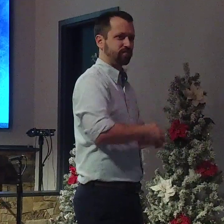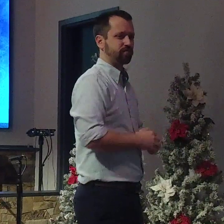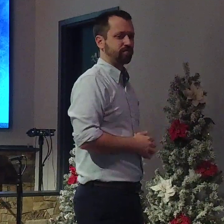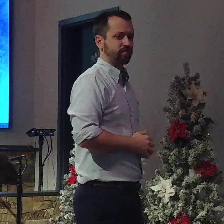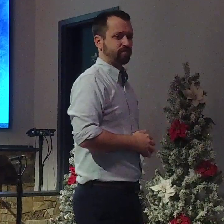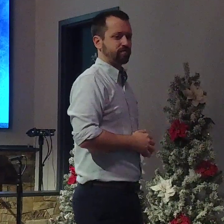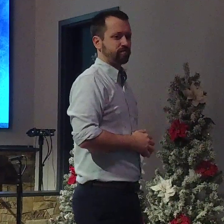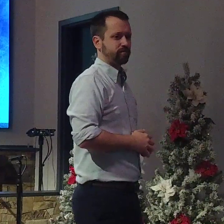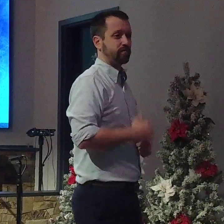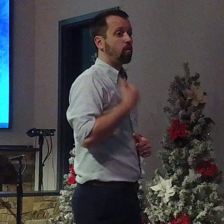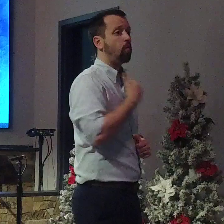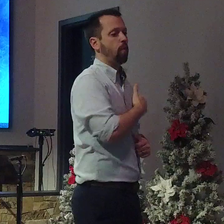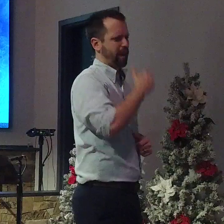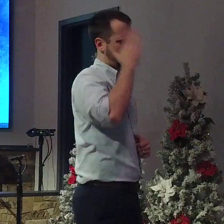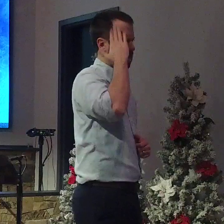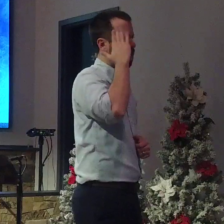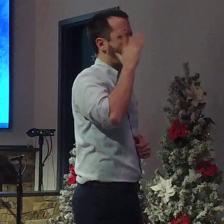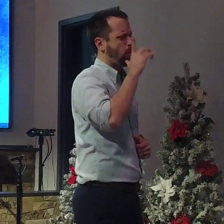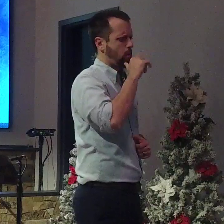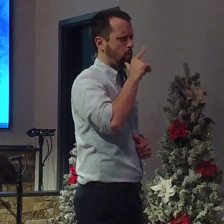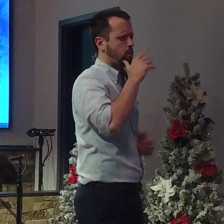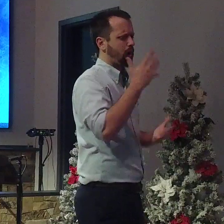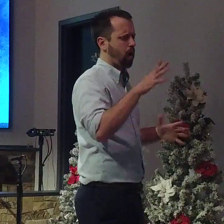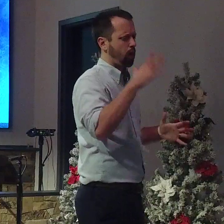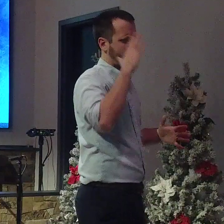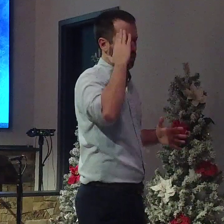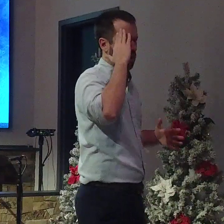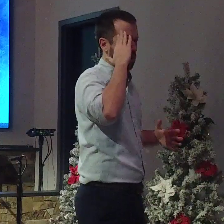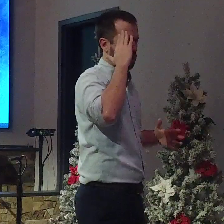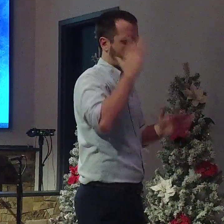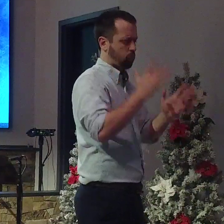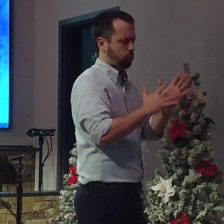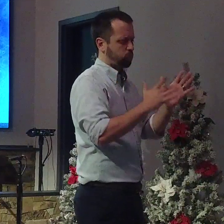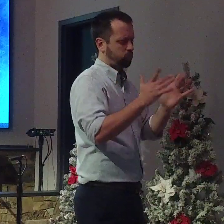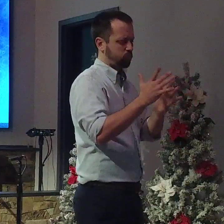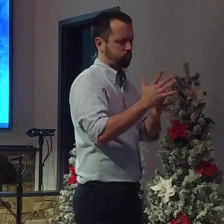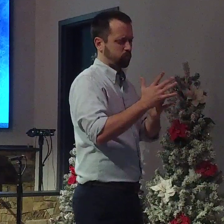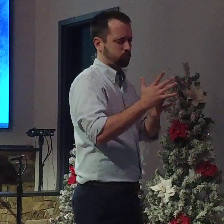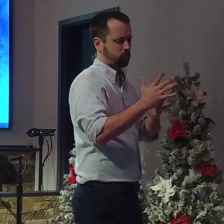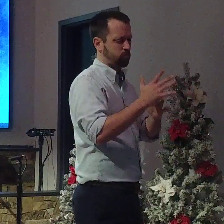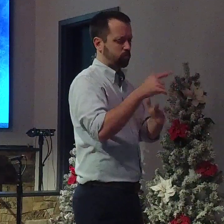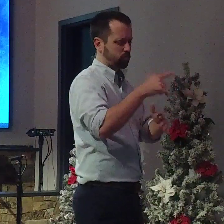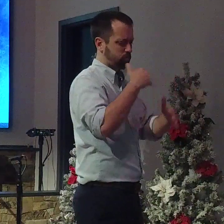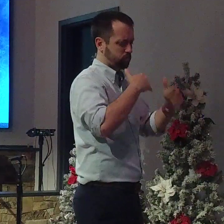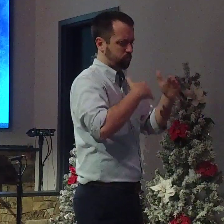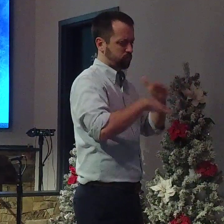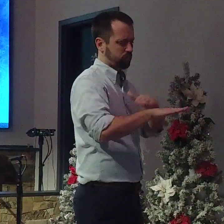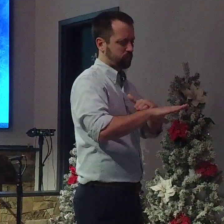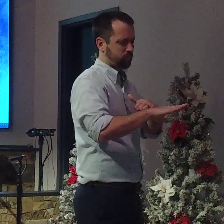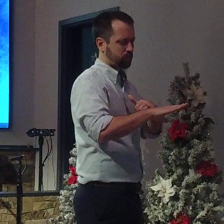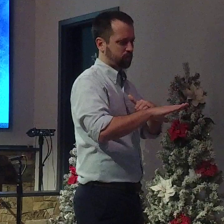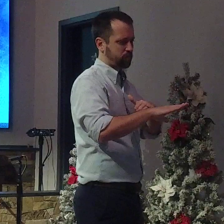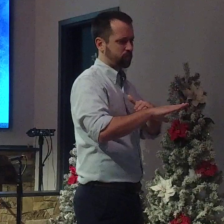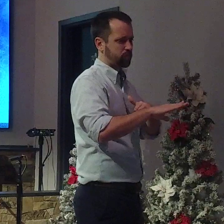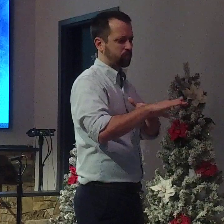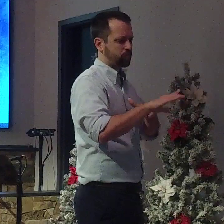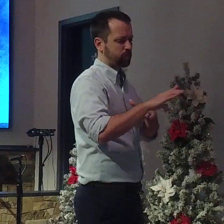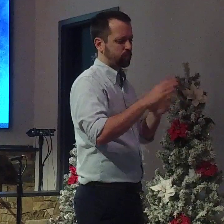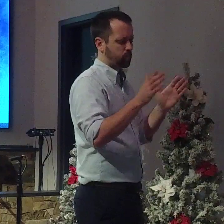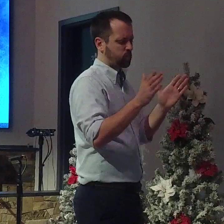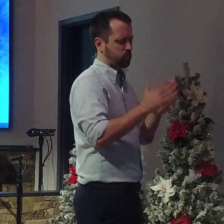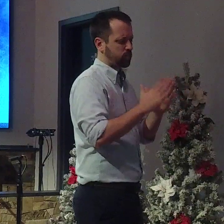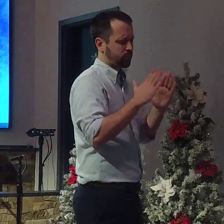chapter 5, verse 2, God revealed to the Old Testament prophet these words to share with the people. He says, but